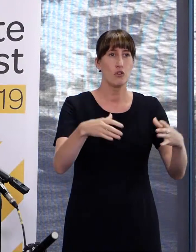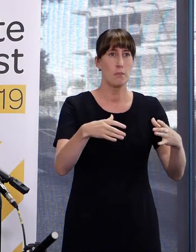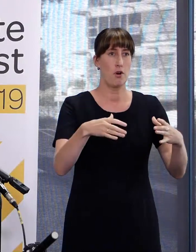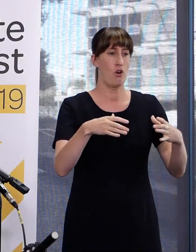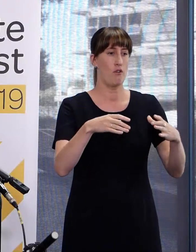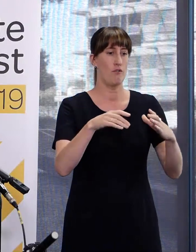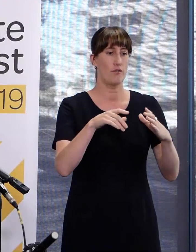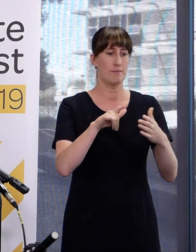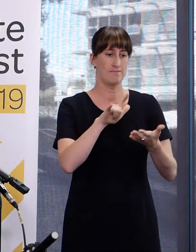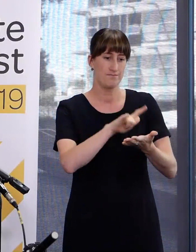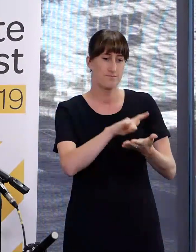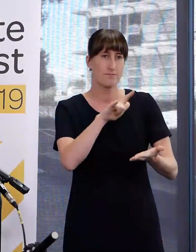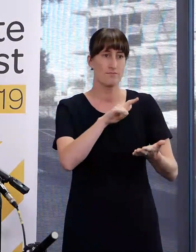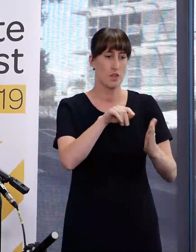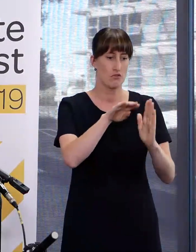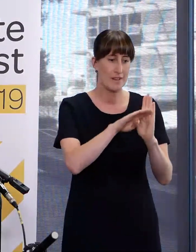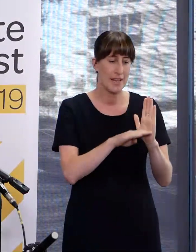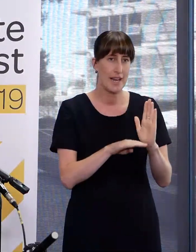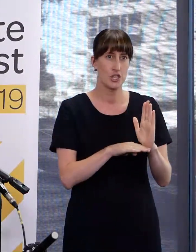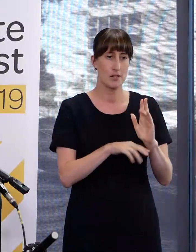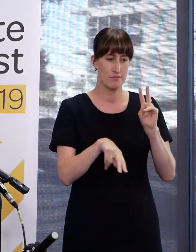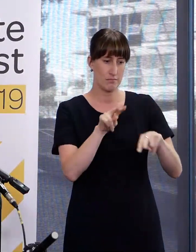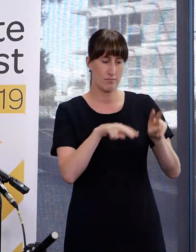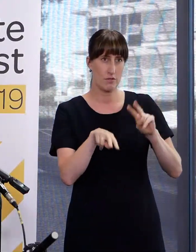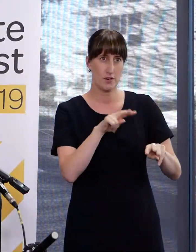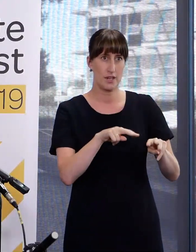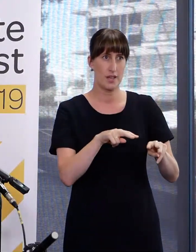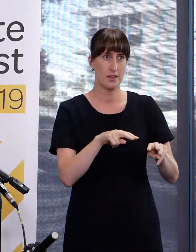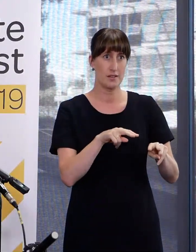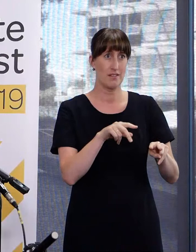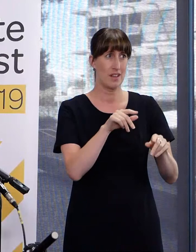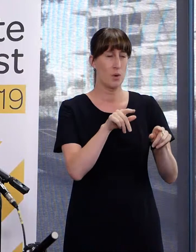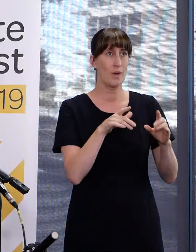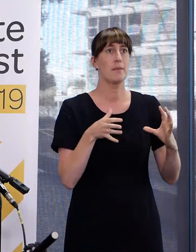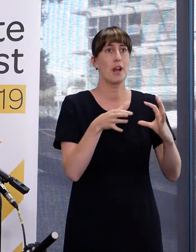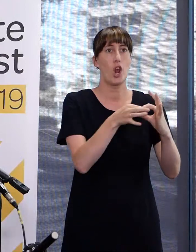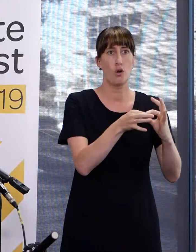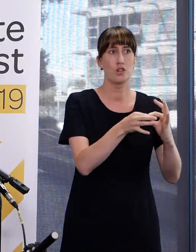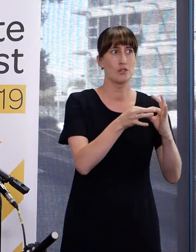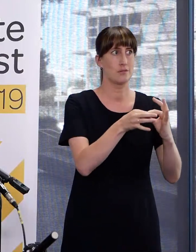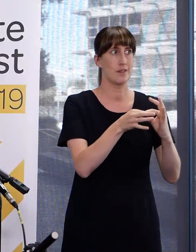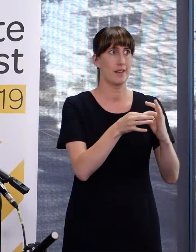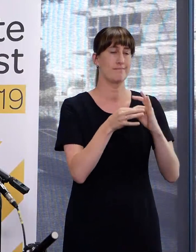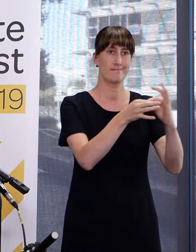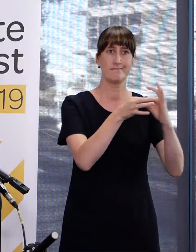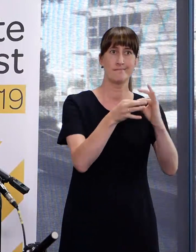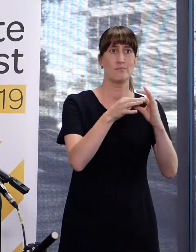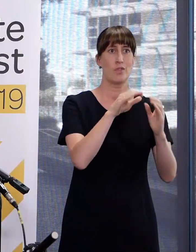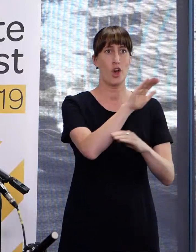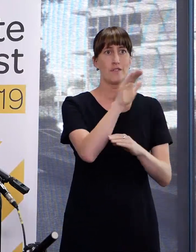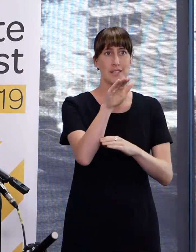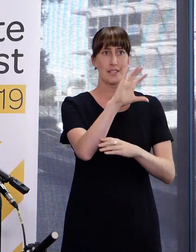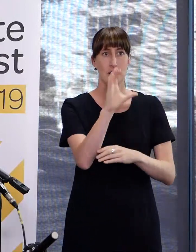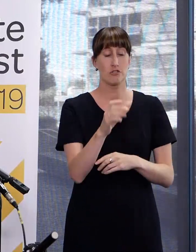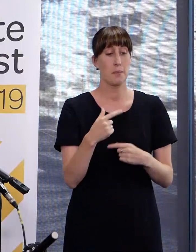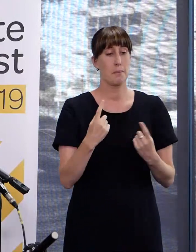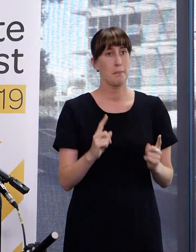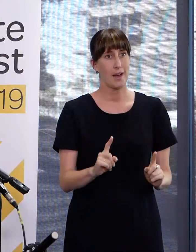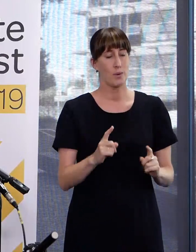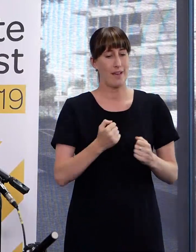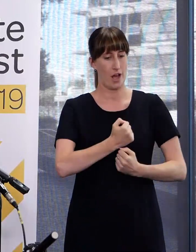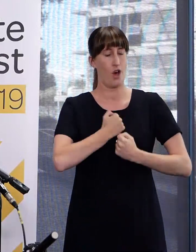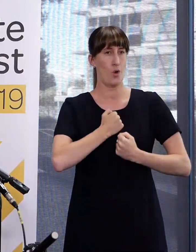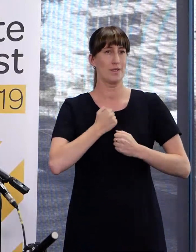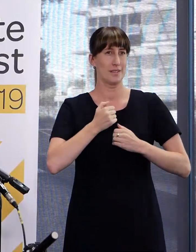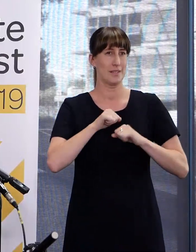looking for us our assessments as well, because they'll be just as interested in them. But I think it can be, New Zealanders can be reassured